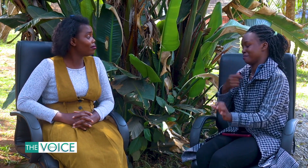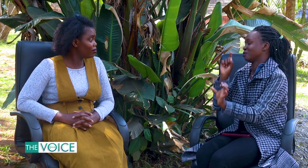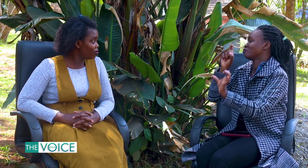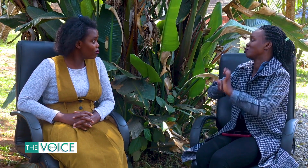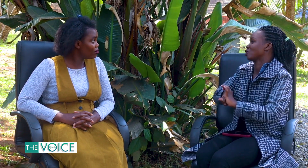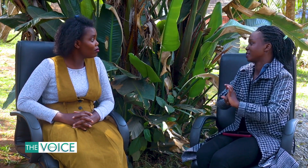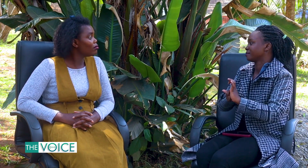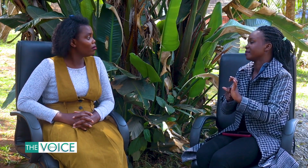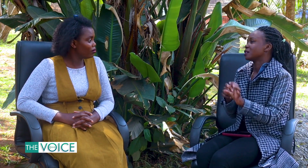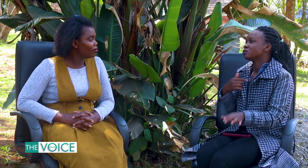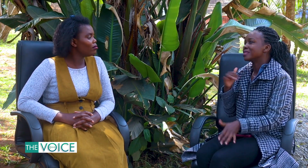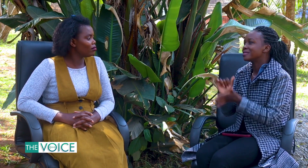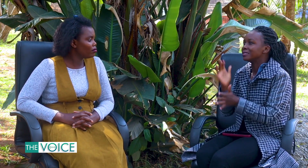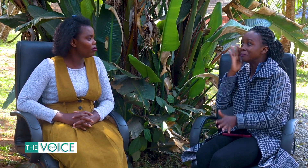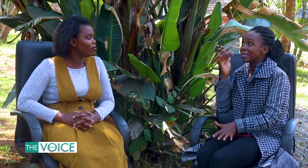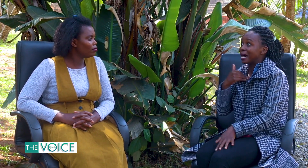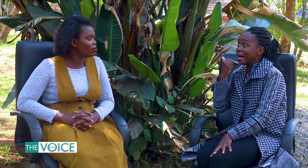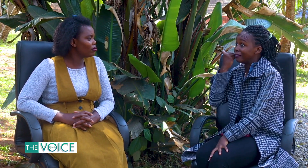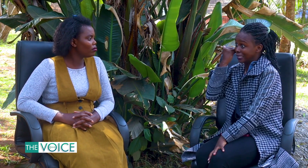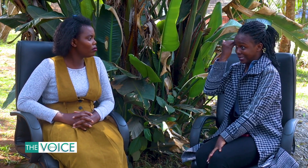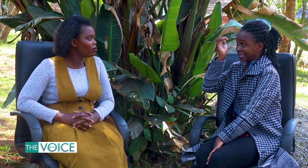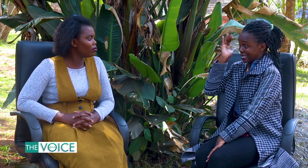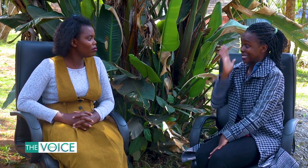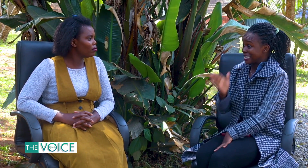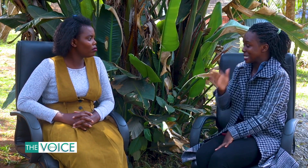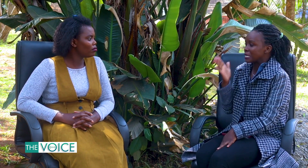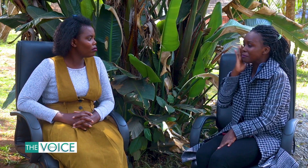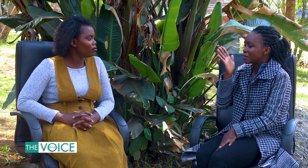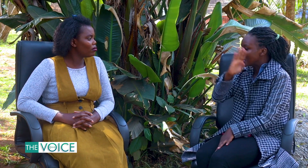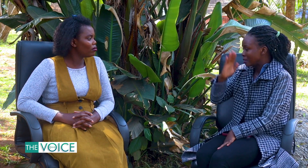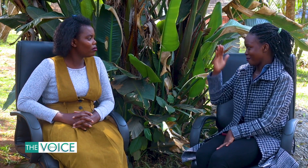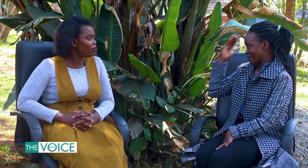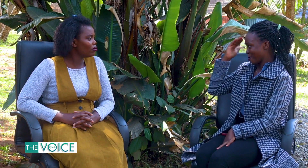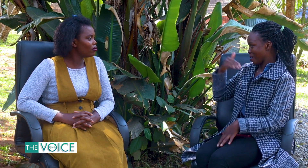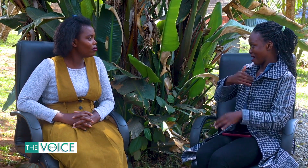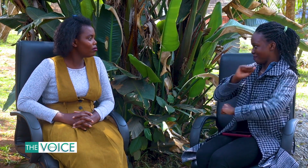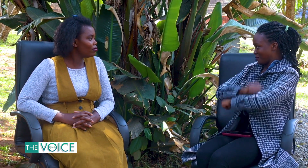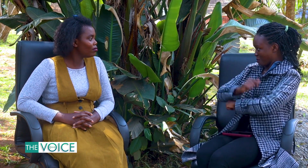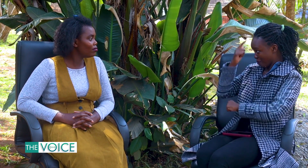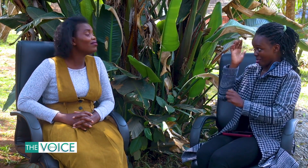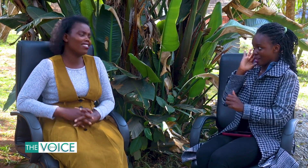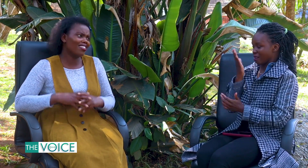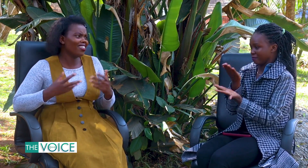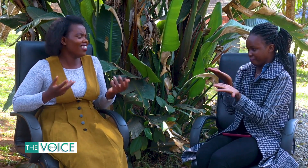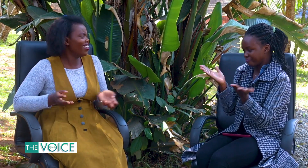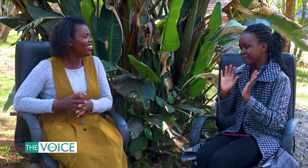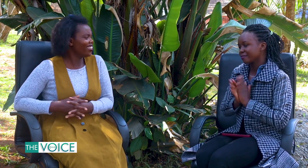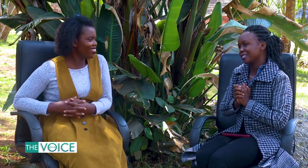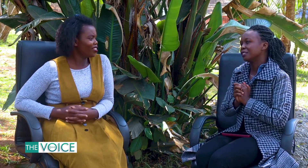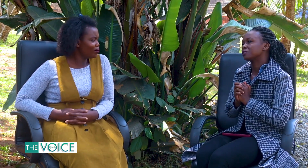for a deaf. She started looking for a deaf school that I can join. And it was not easy, because at this point they didn't know